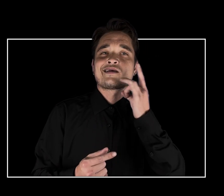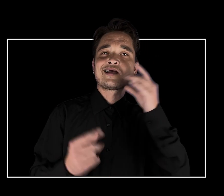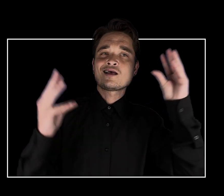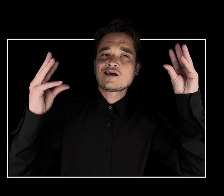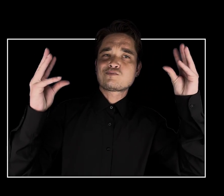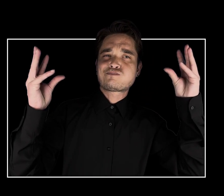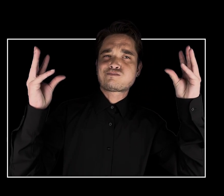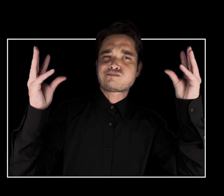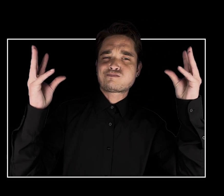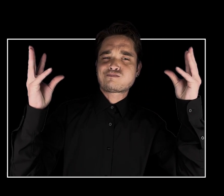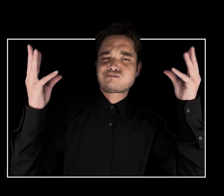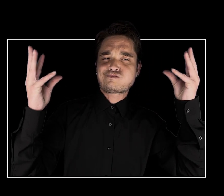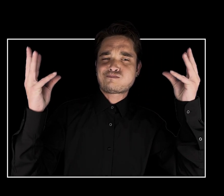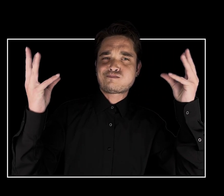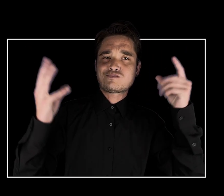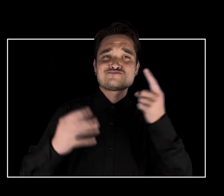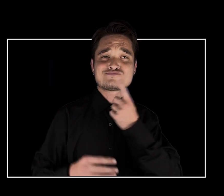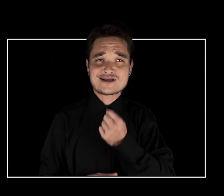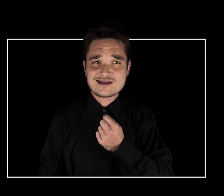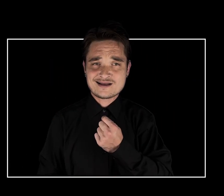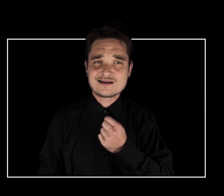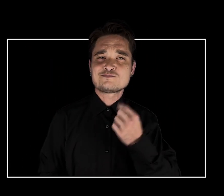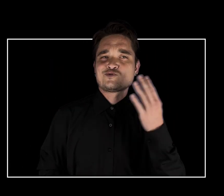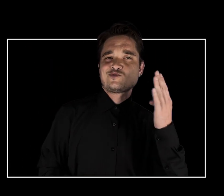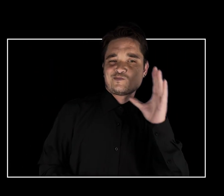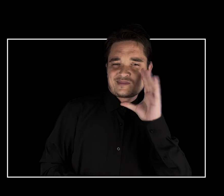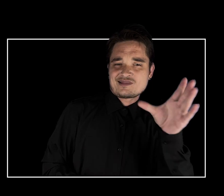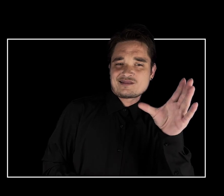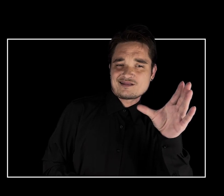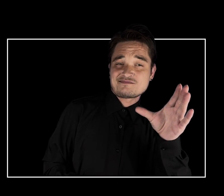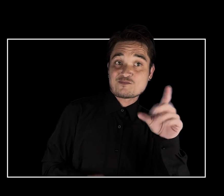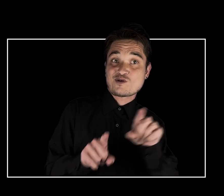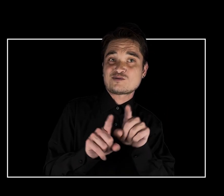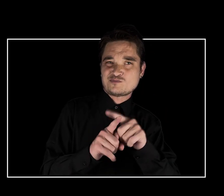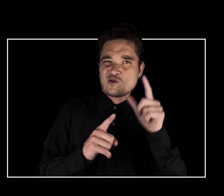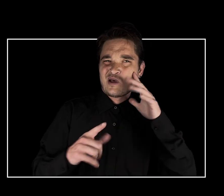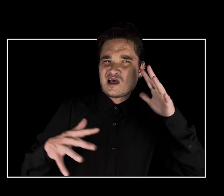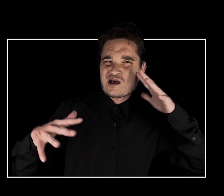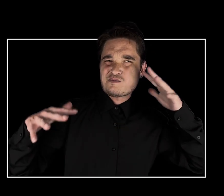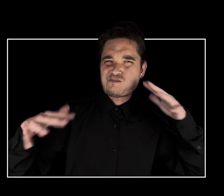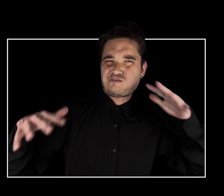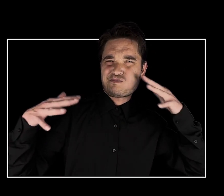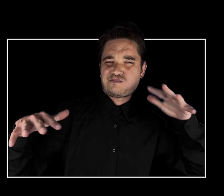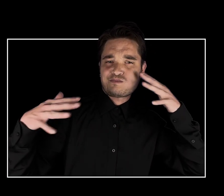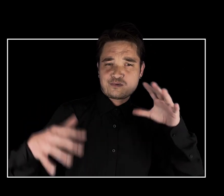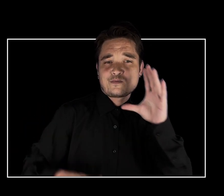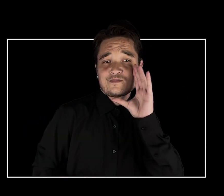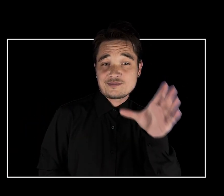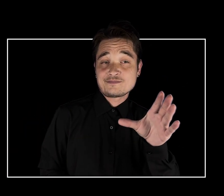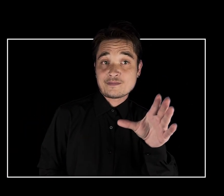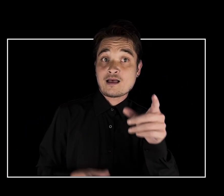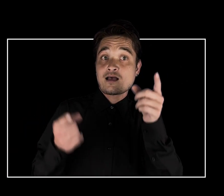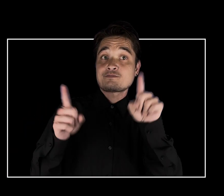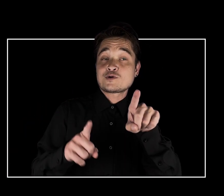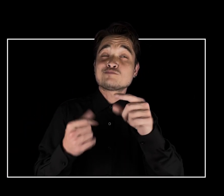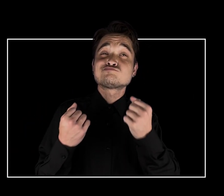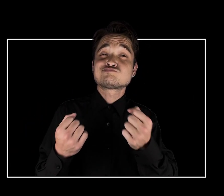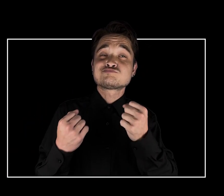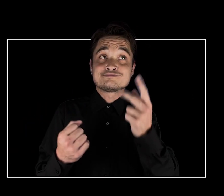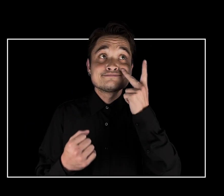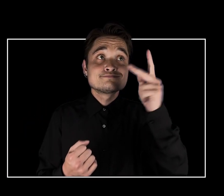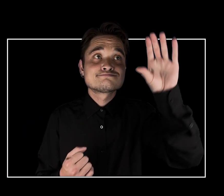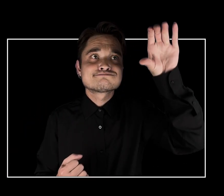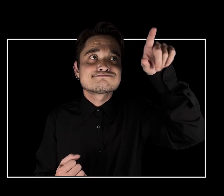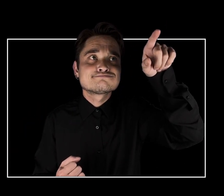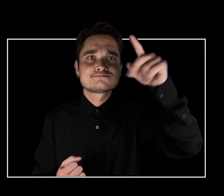and red lights on top of their police car. They may also turn on their siren. If you see police lights or